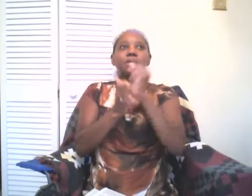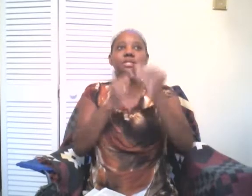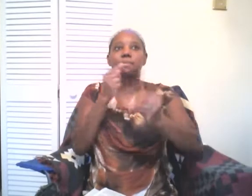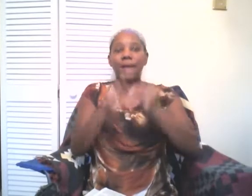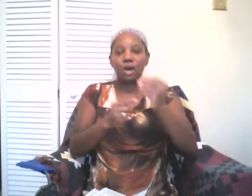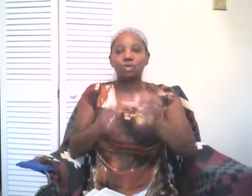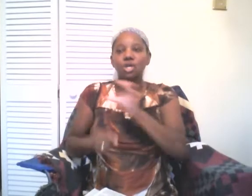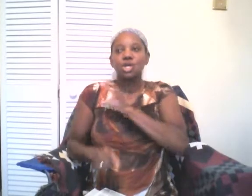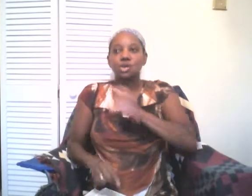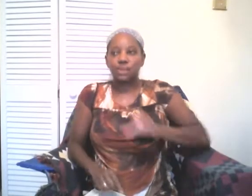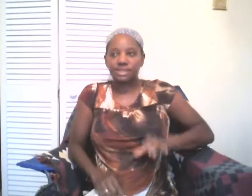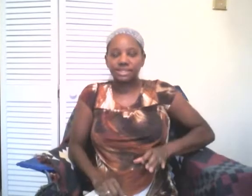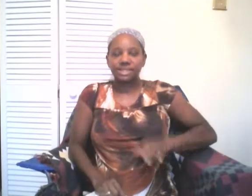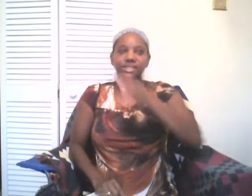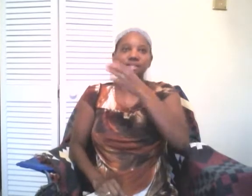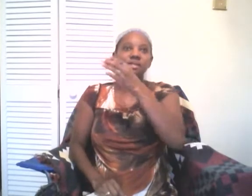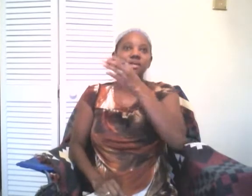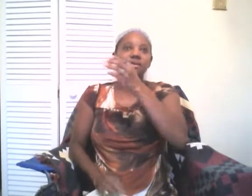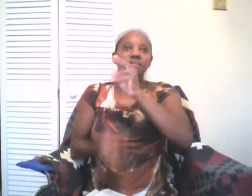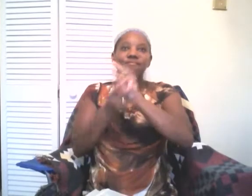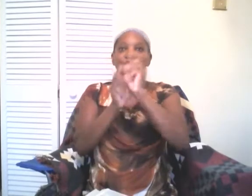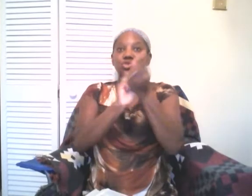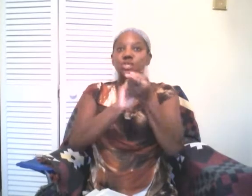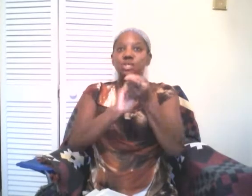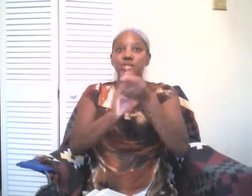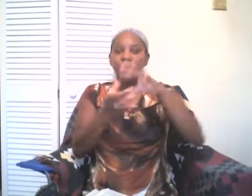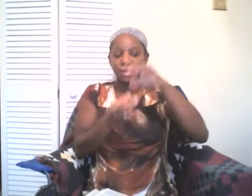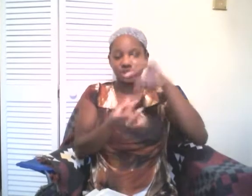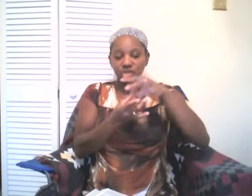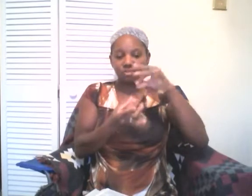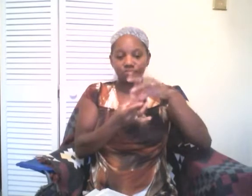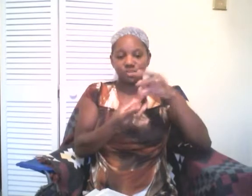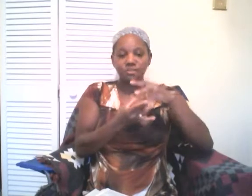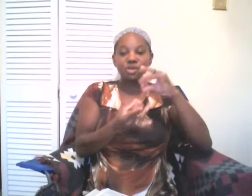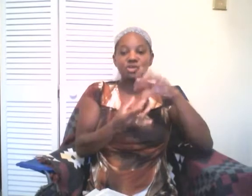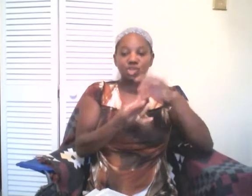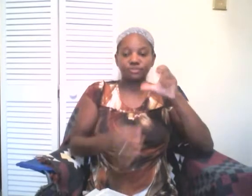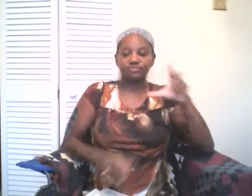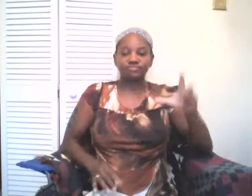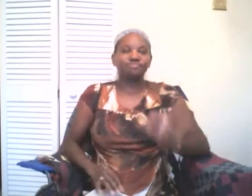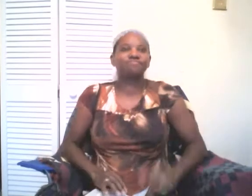is about Christians versus spiritual.